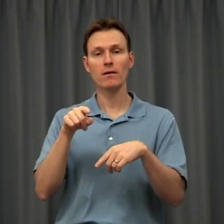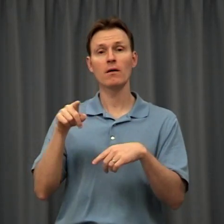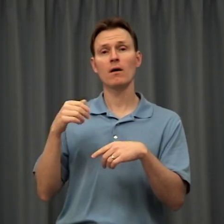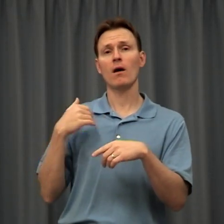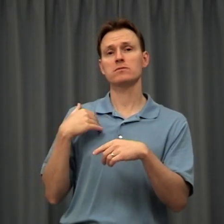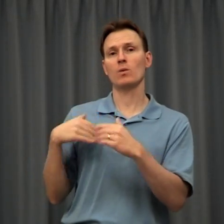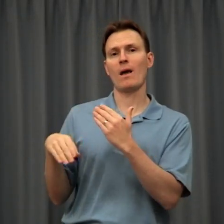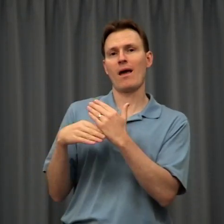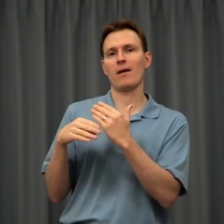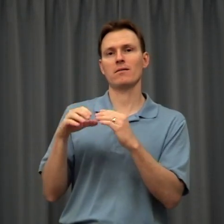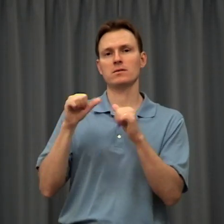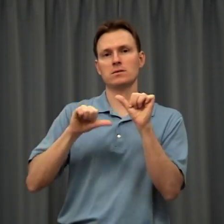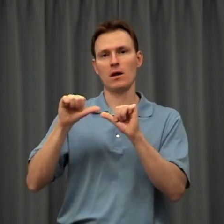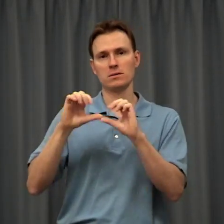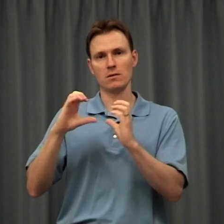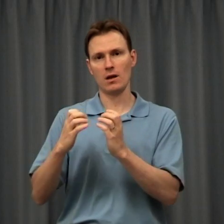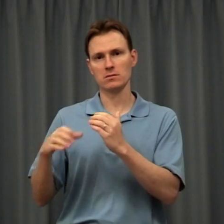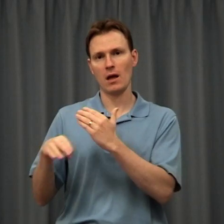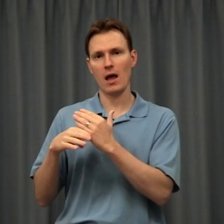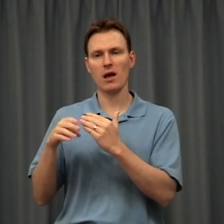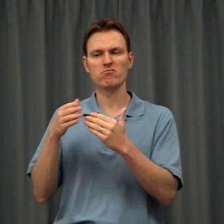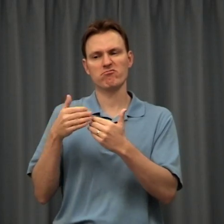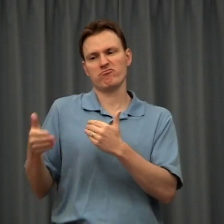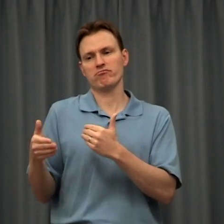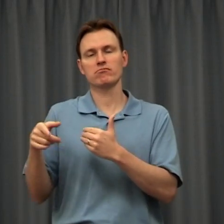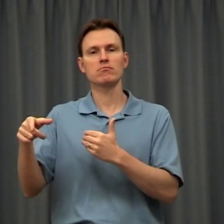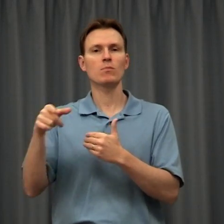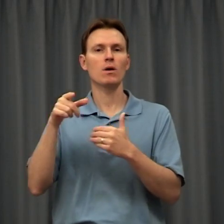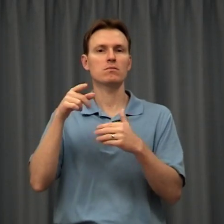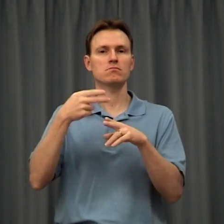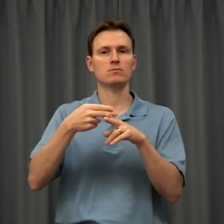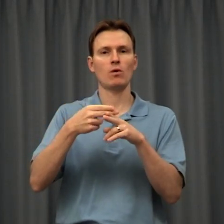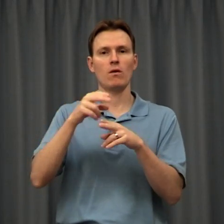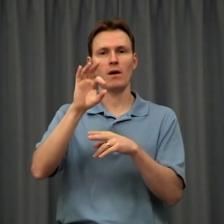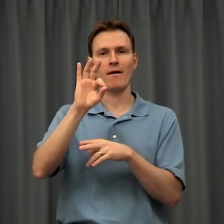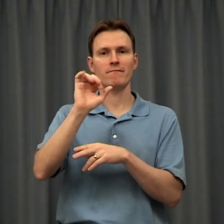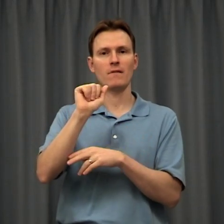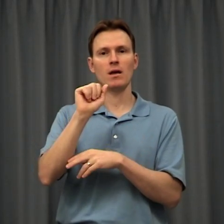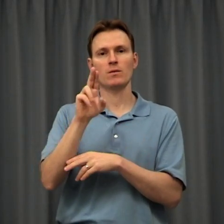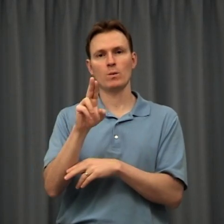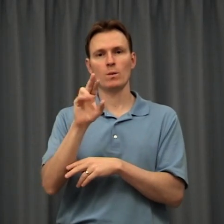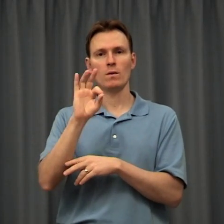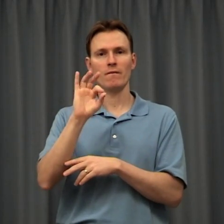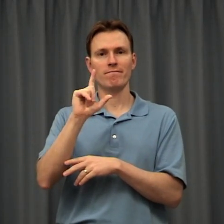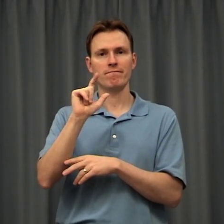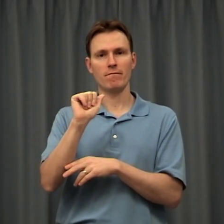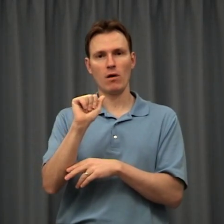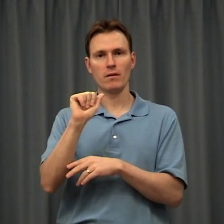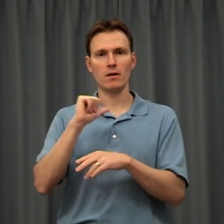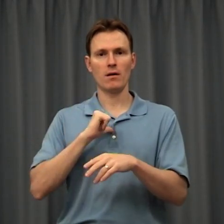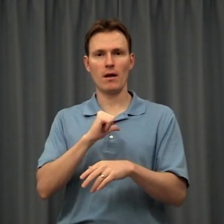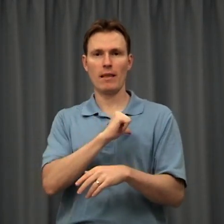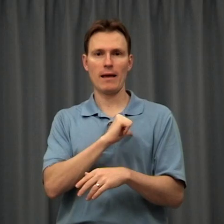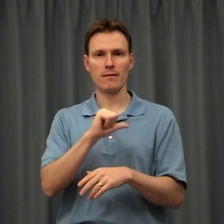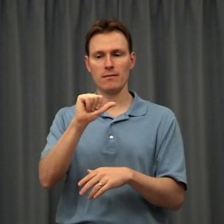to Lynn University. I also added some science courses. This was close to FAU, Florida